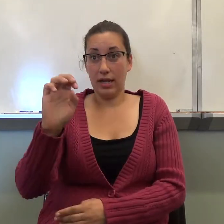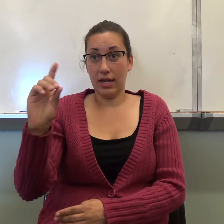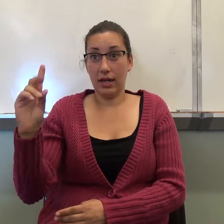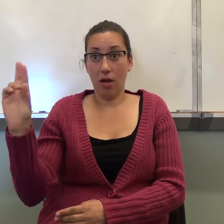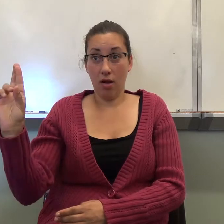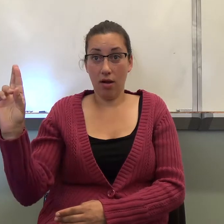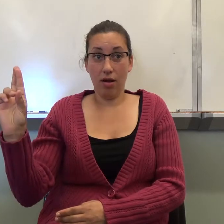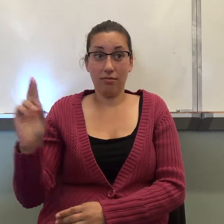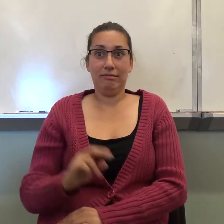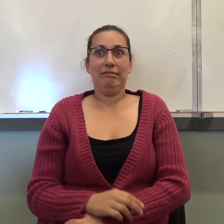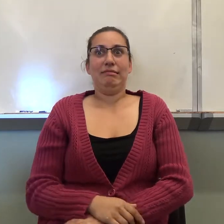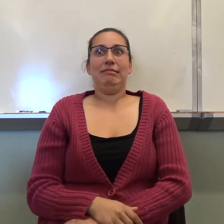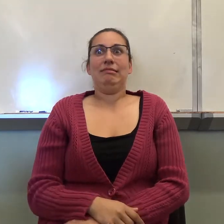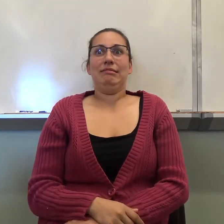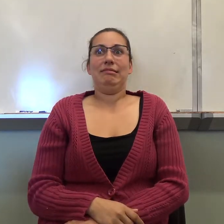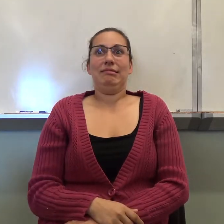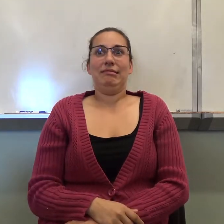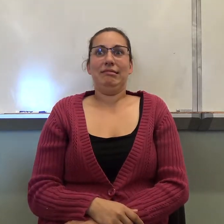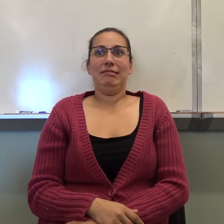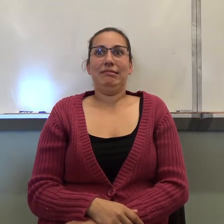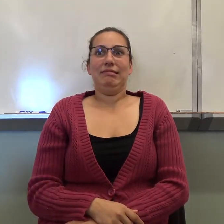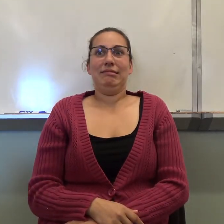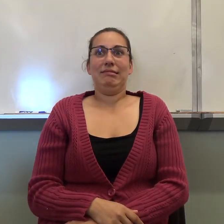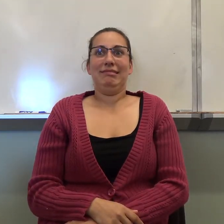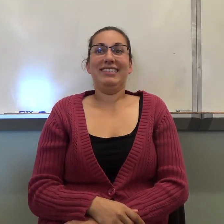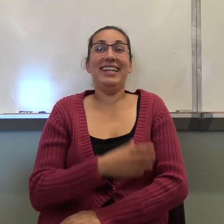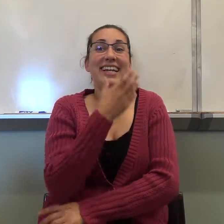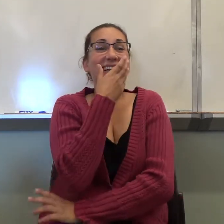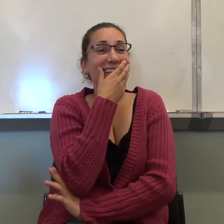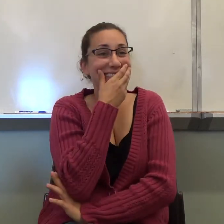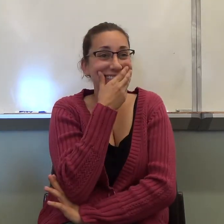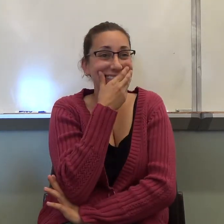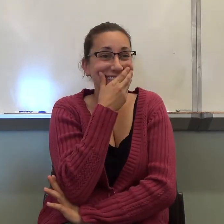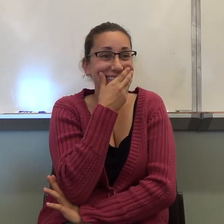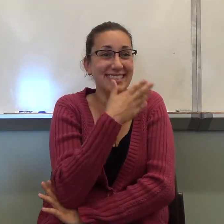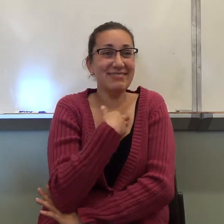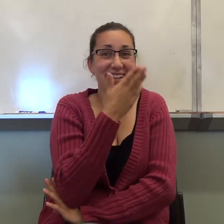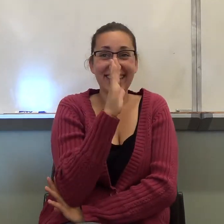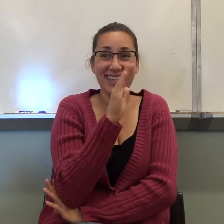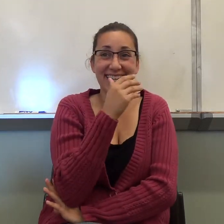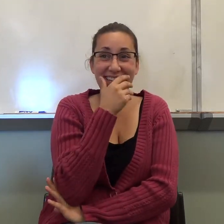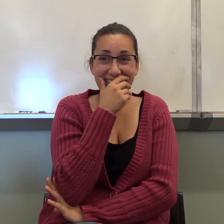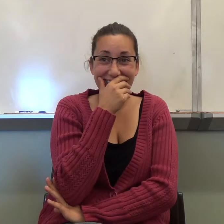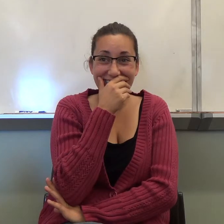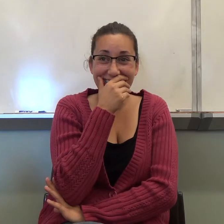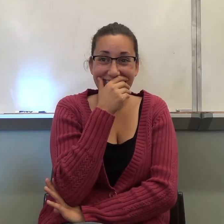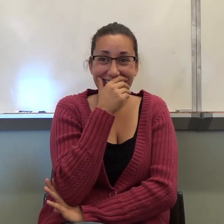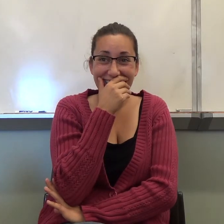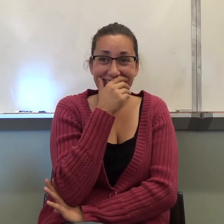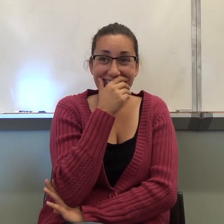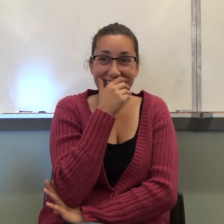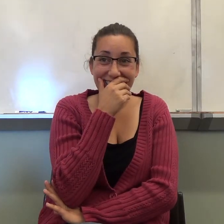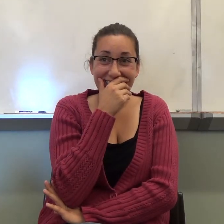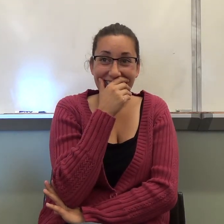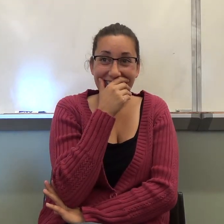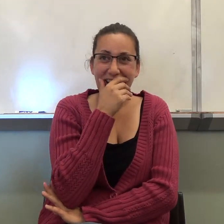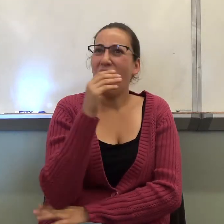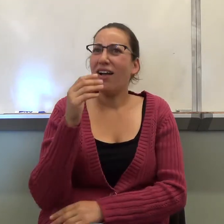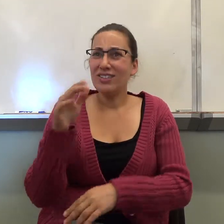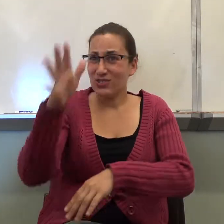yeah, we're not going to subtract anymore, right? Okay. The opposite of 5y is -5y. It's the same as an